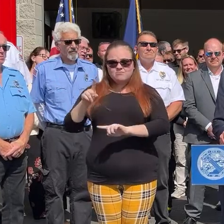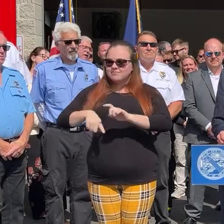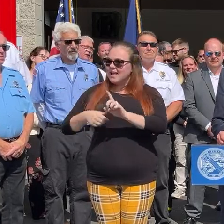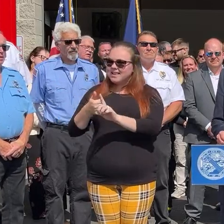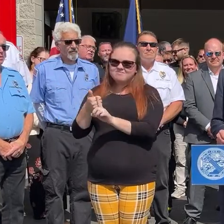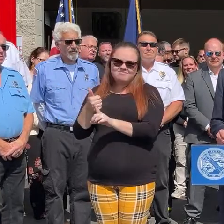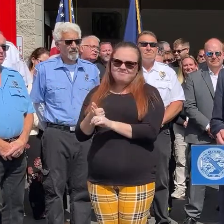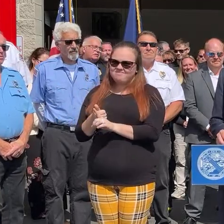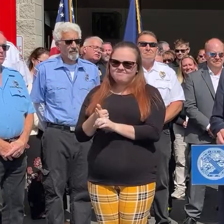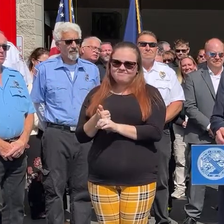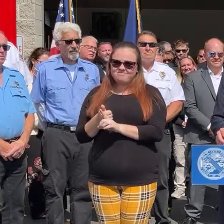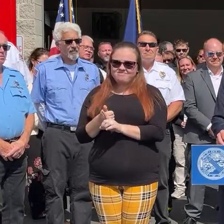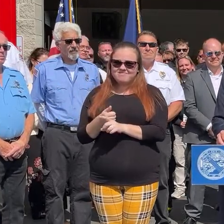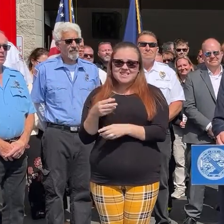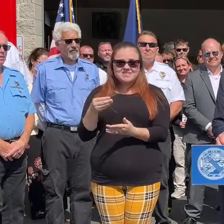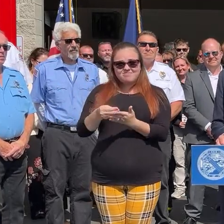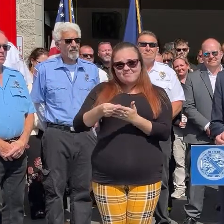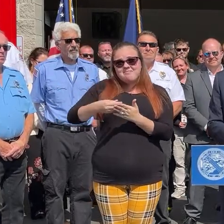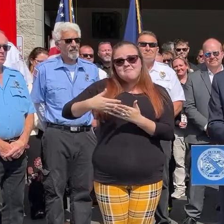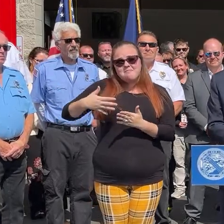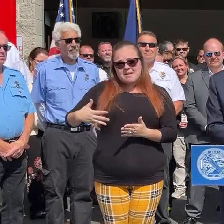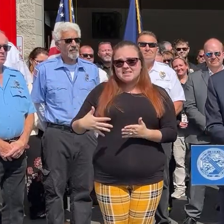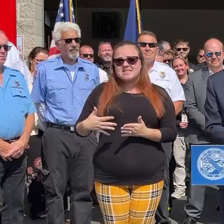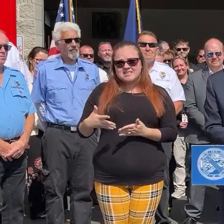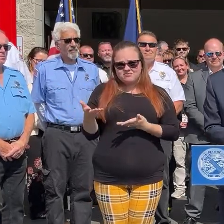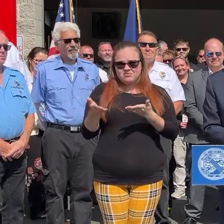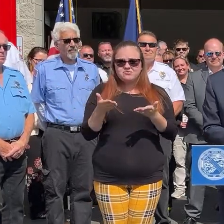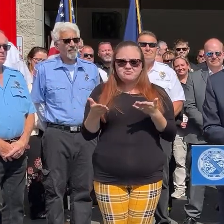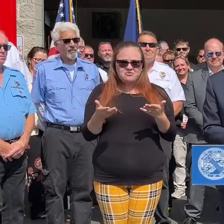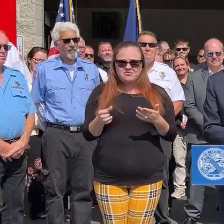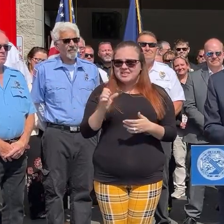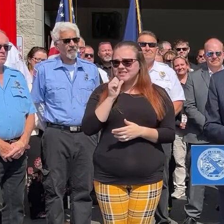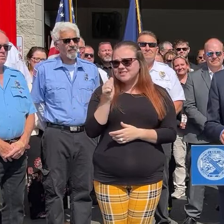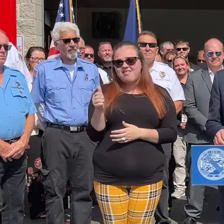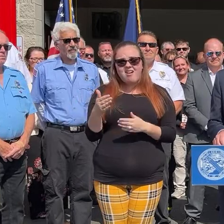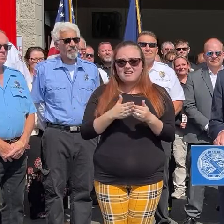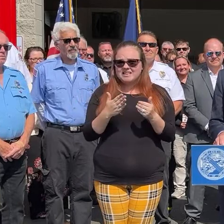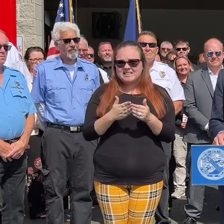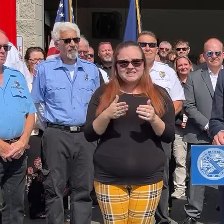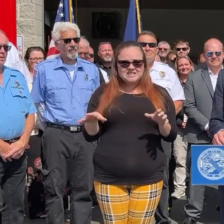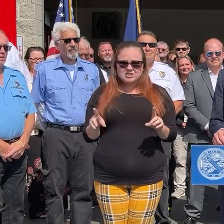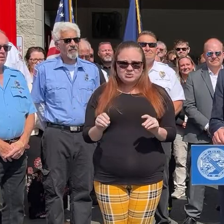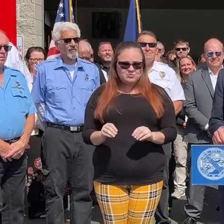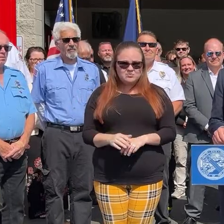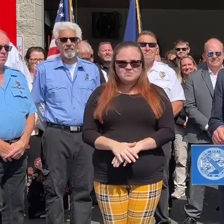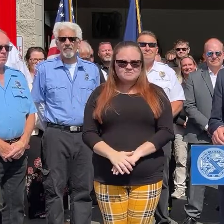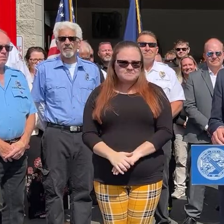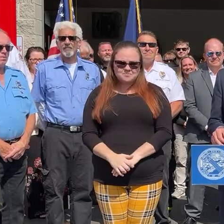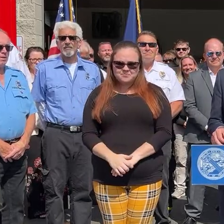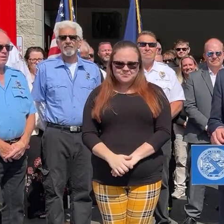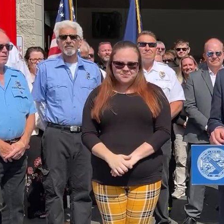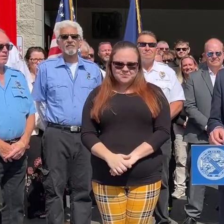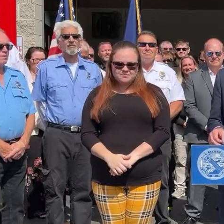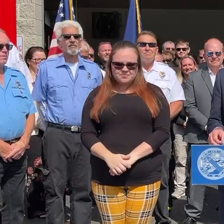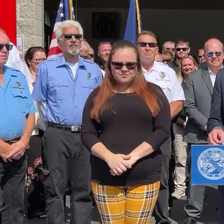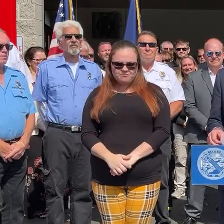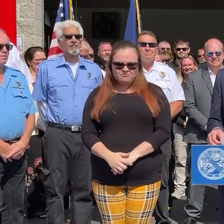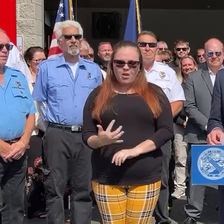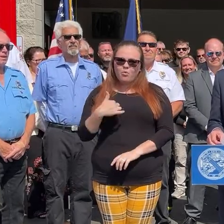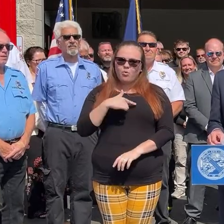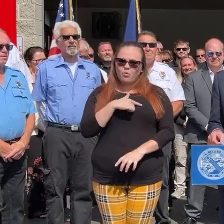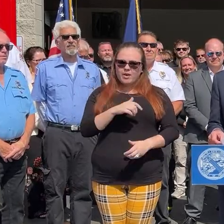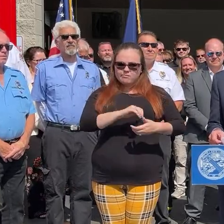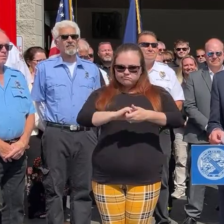own because it is a very expensive venture. It is not something that's easy to do. But we worked